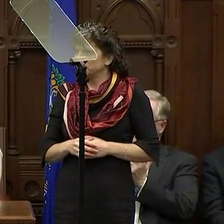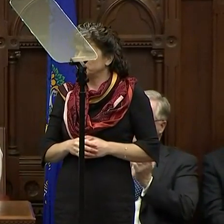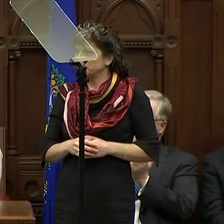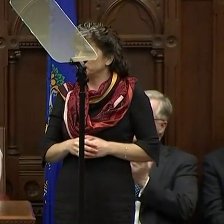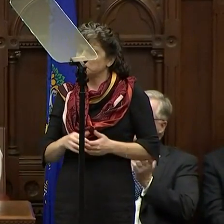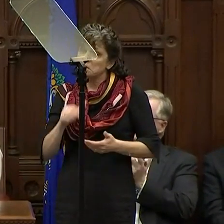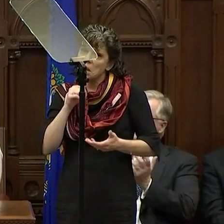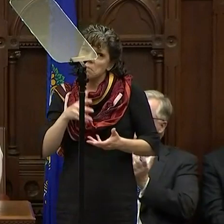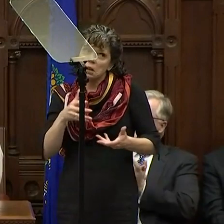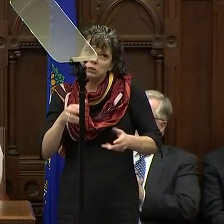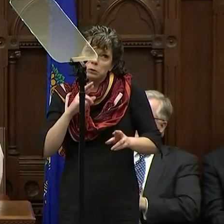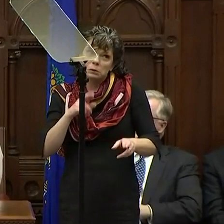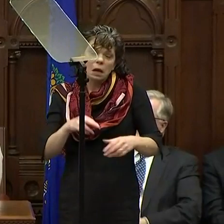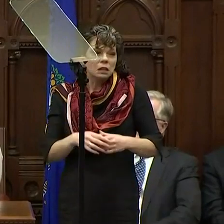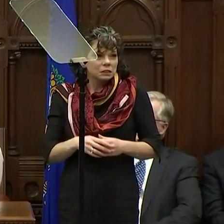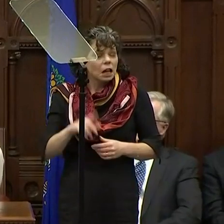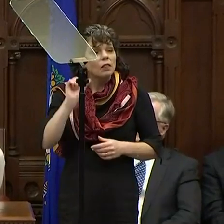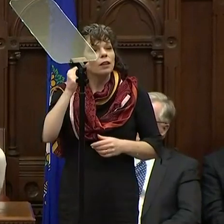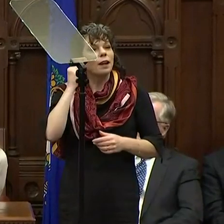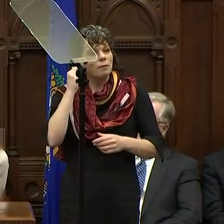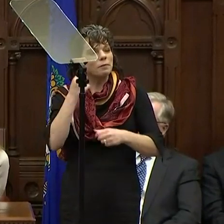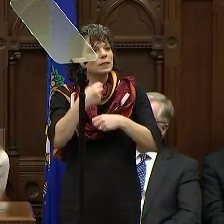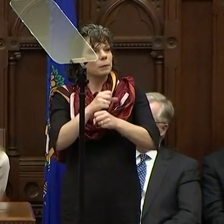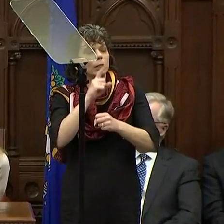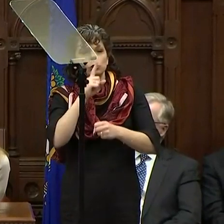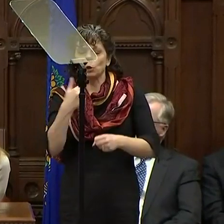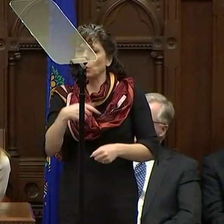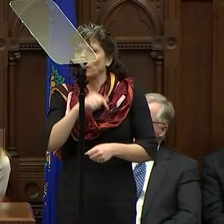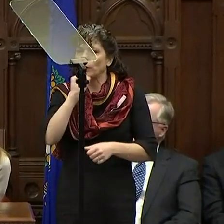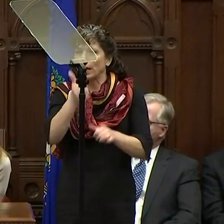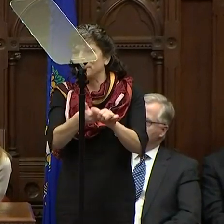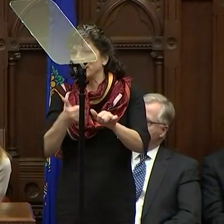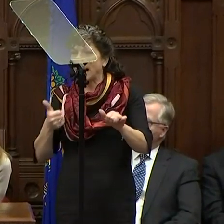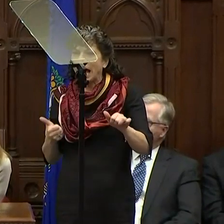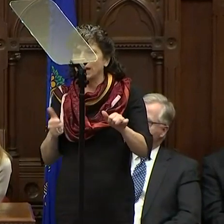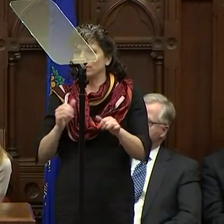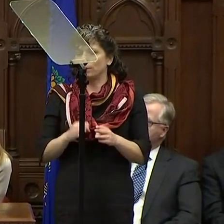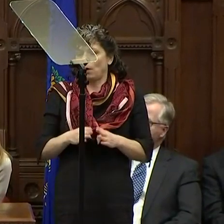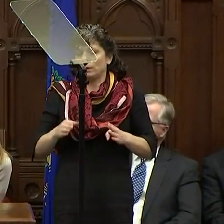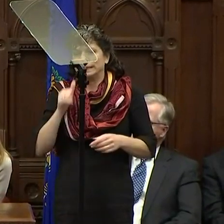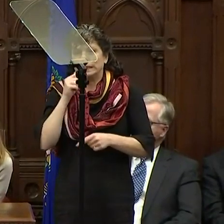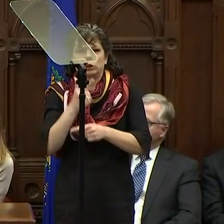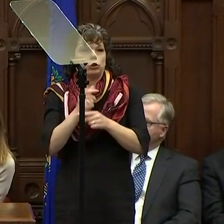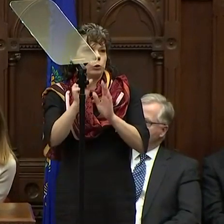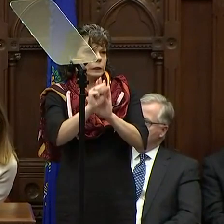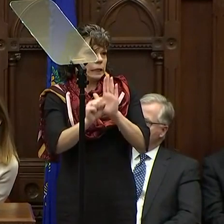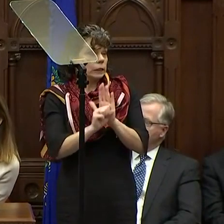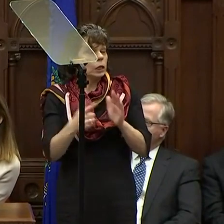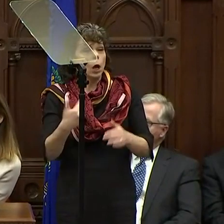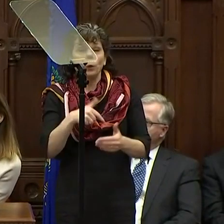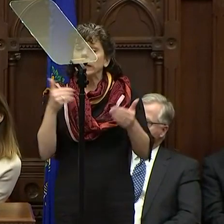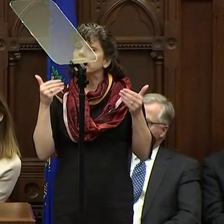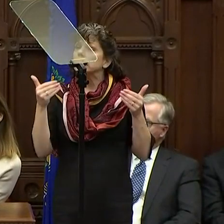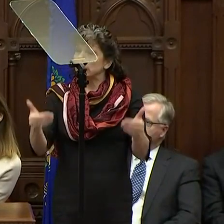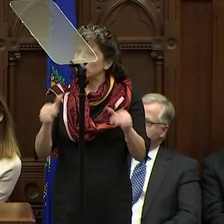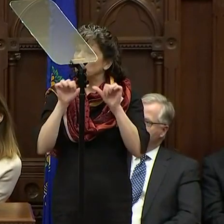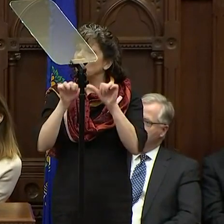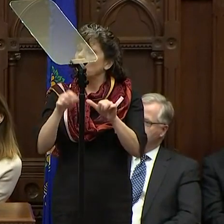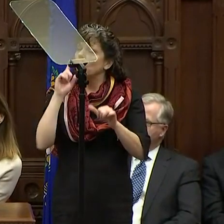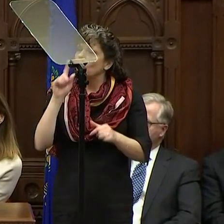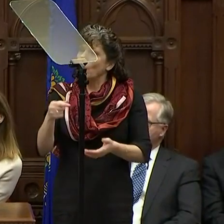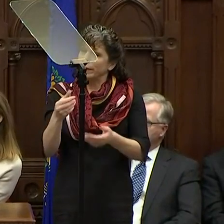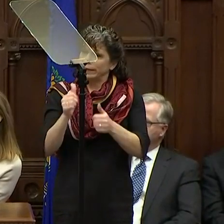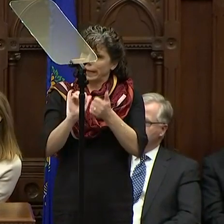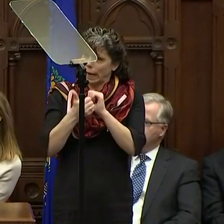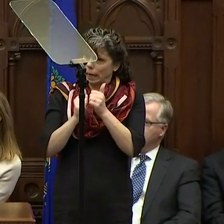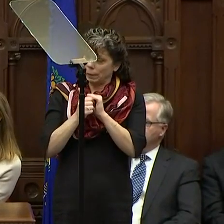Mixed response. Together, let's work to ensure that we're not left behind by our neighboring states, and we continue to move forward on gaming and